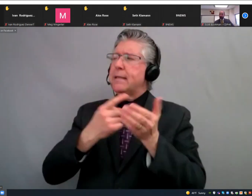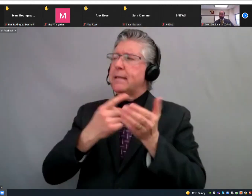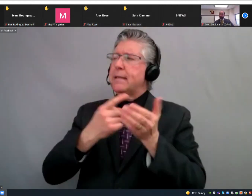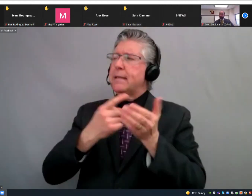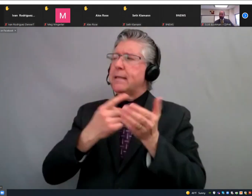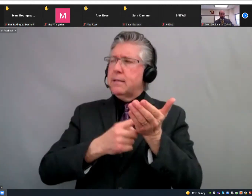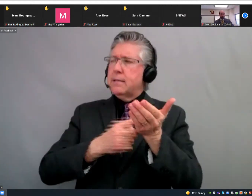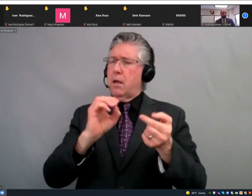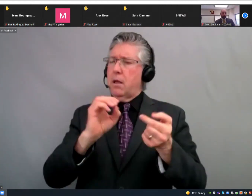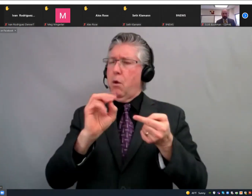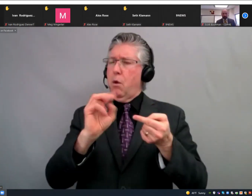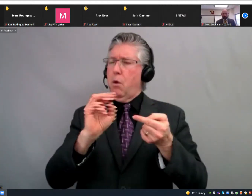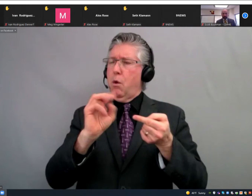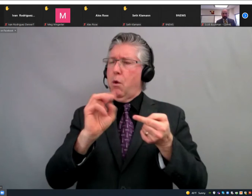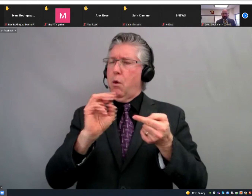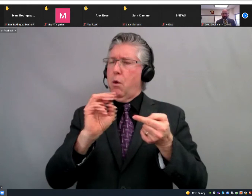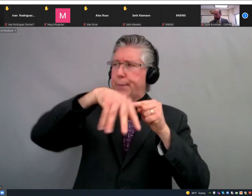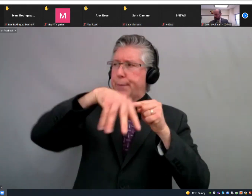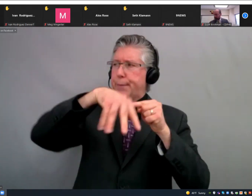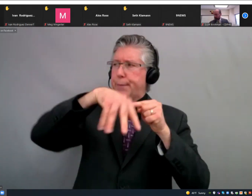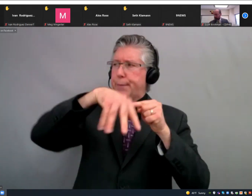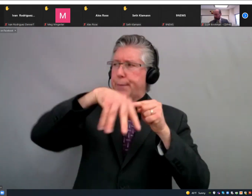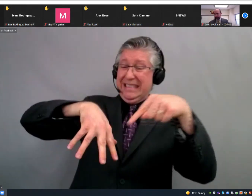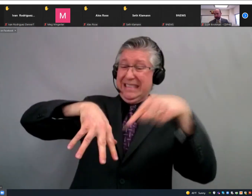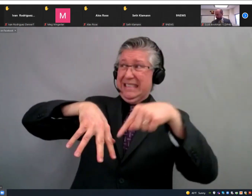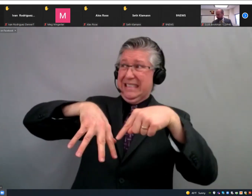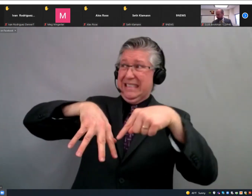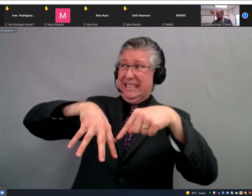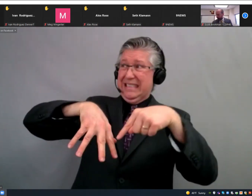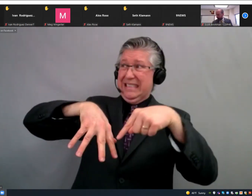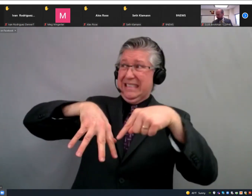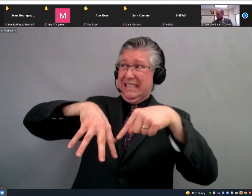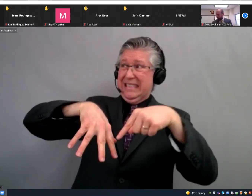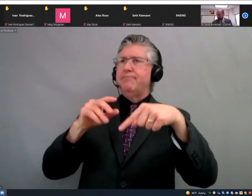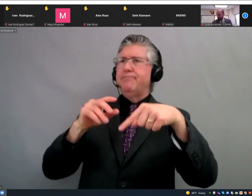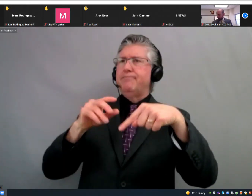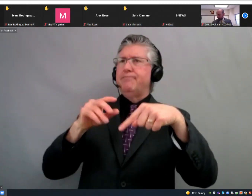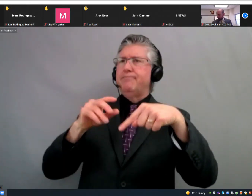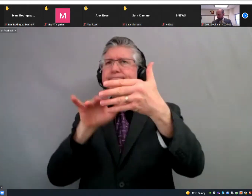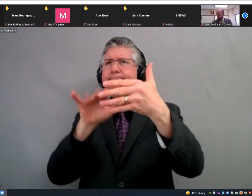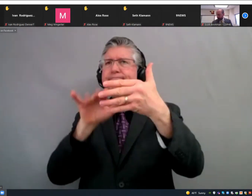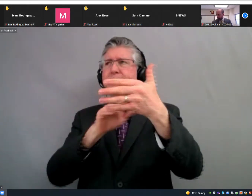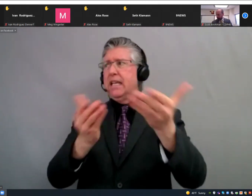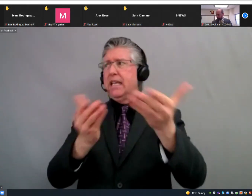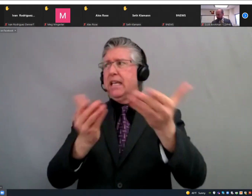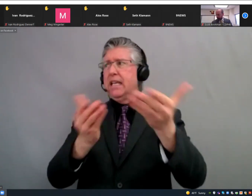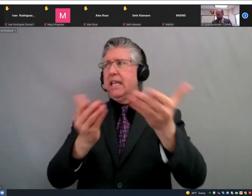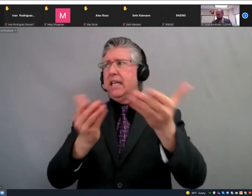what we're seeing with surveillance